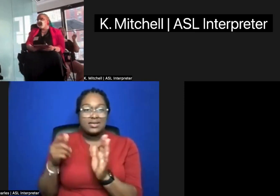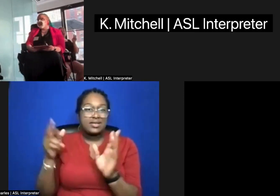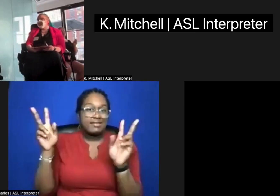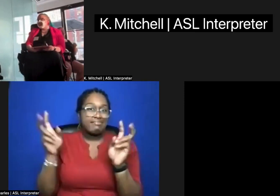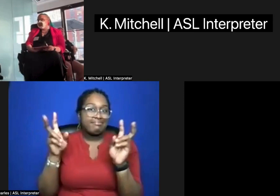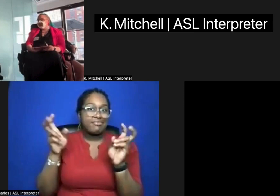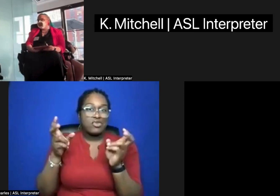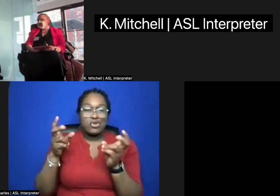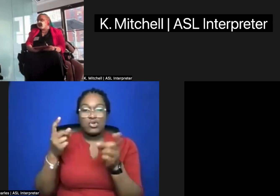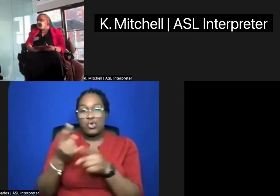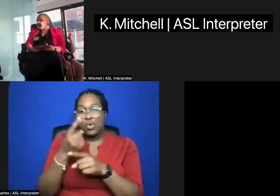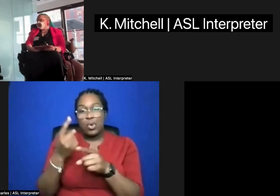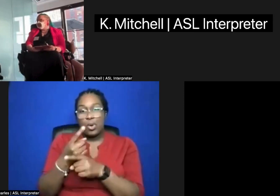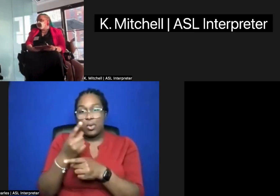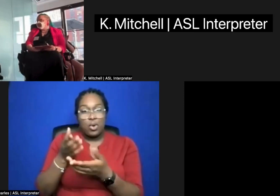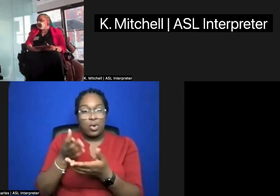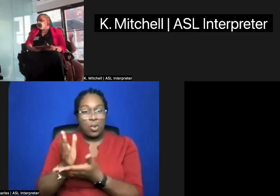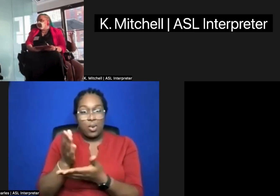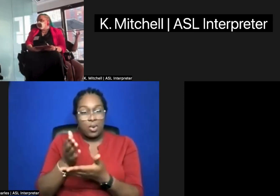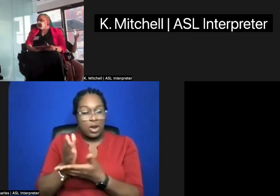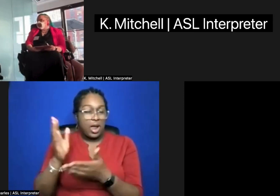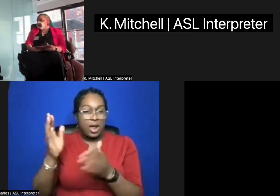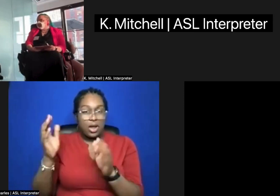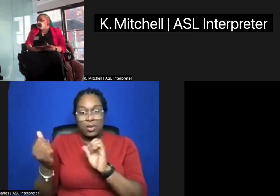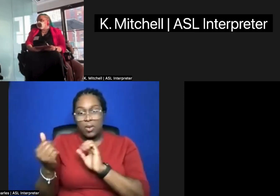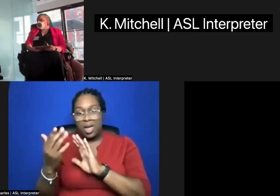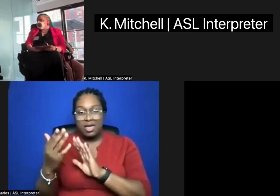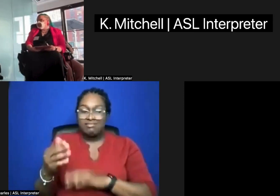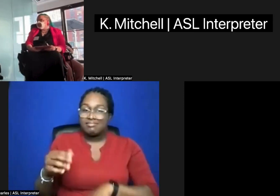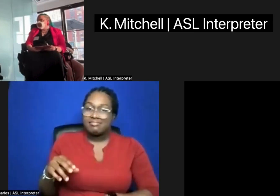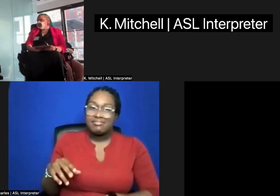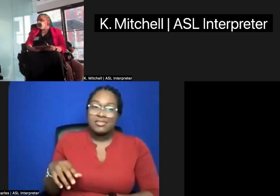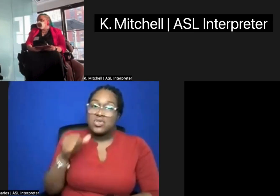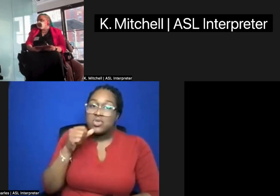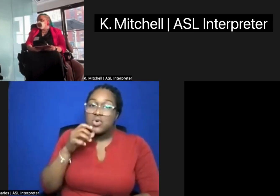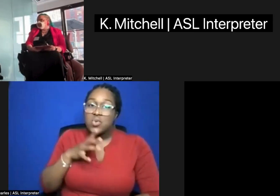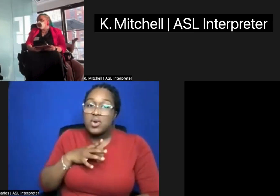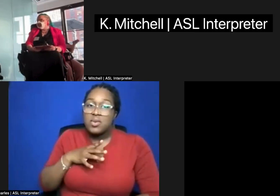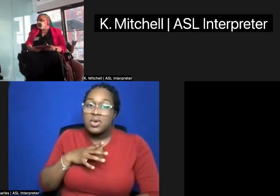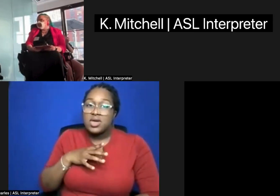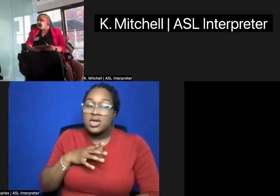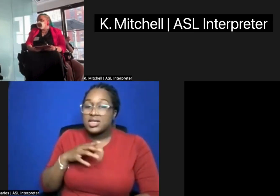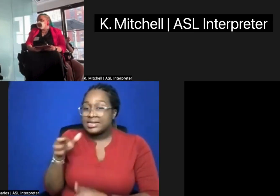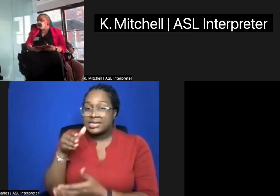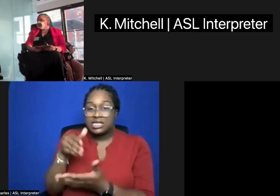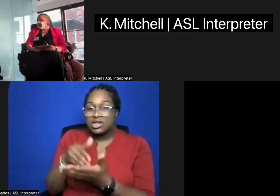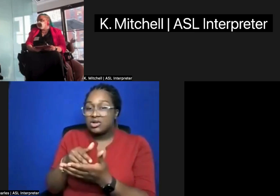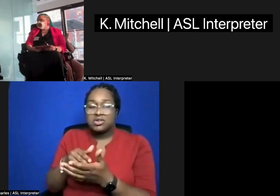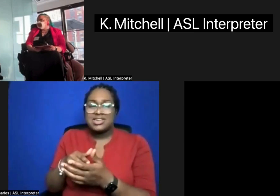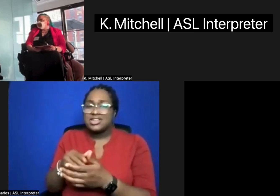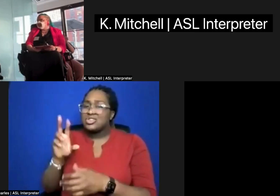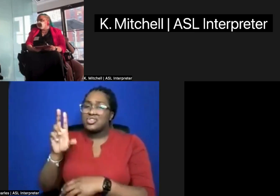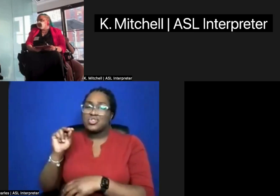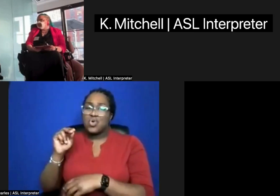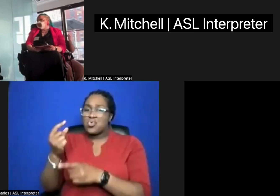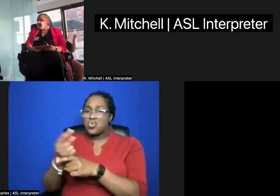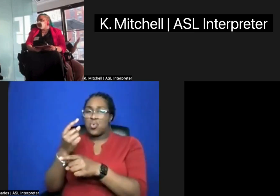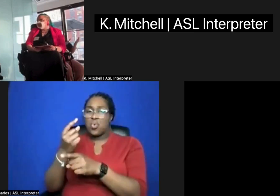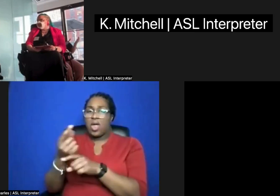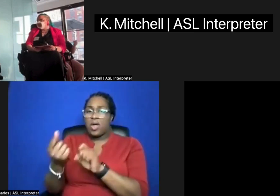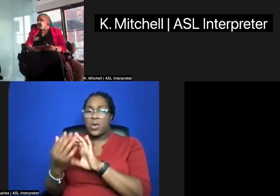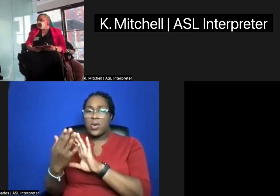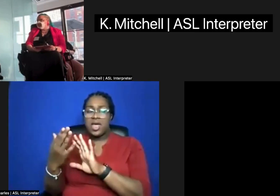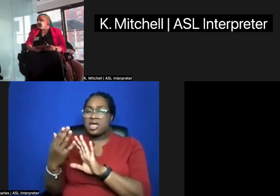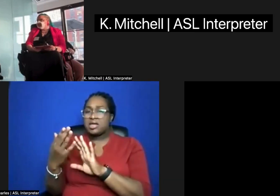ask for accommodation? There's no right way, and the law does not require any type of way. In fact, that is something that I'm